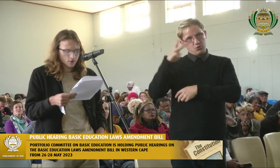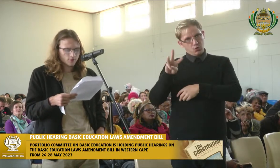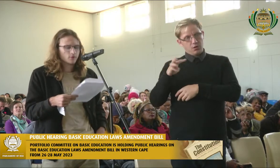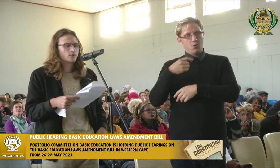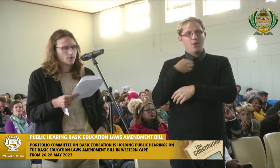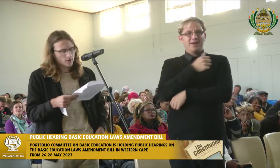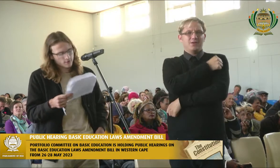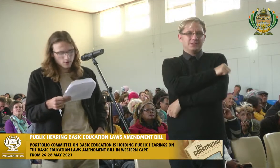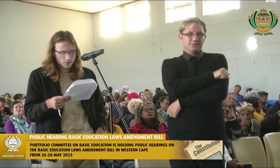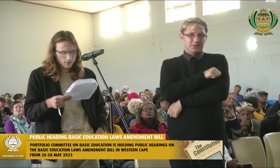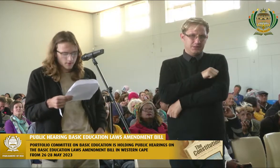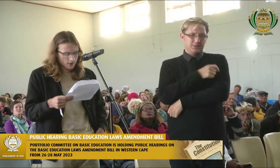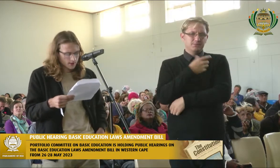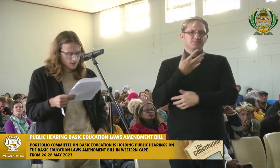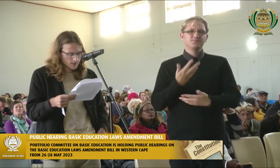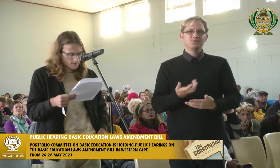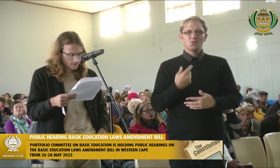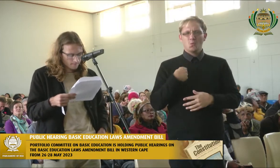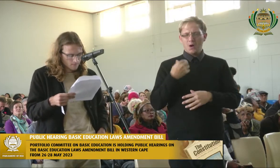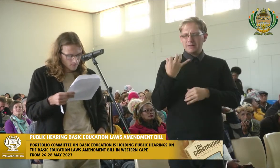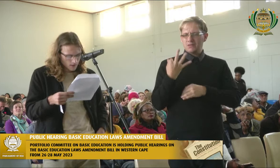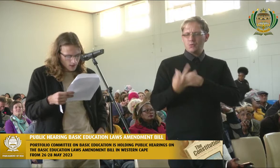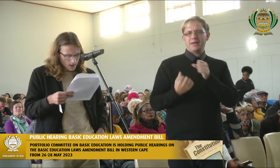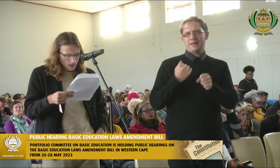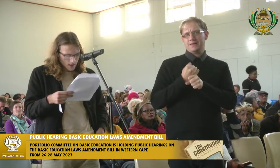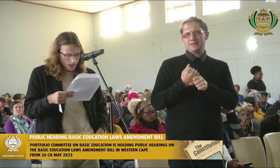this continued for 3 years.